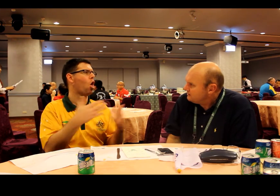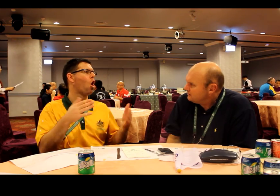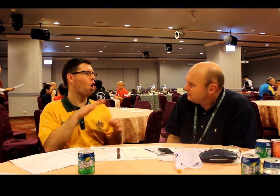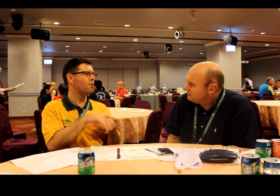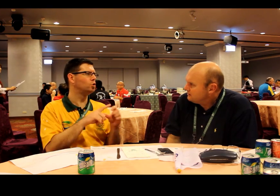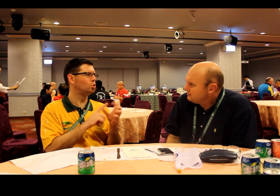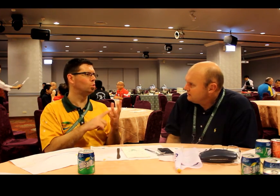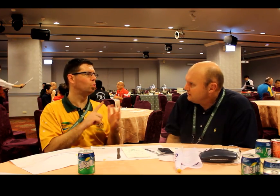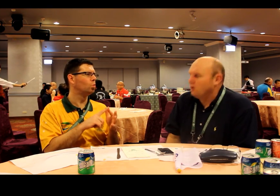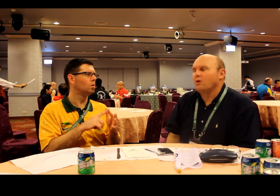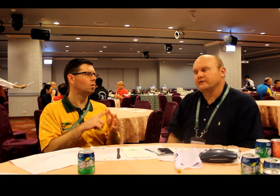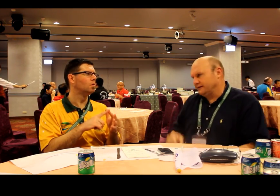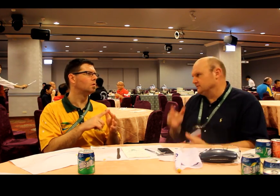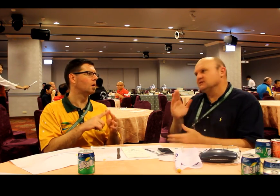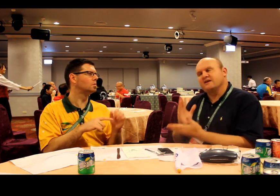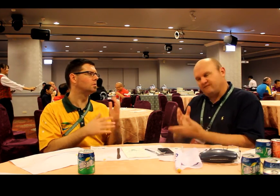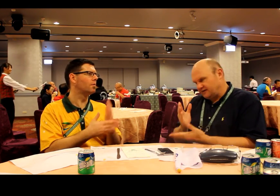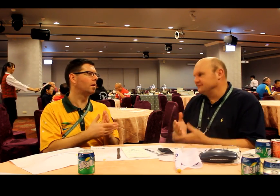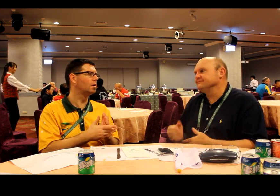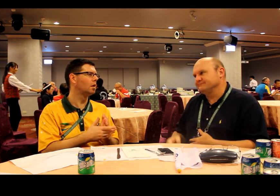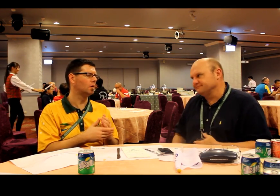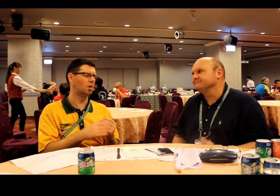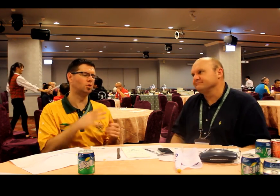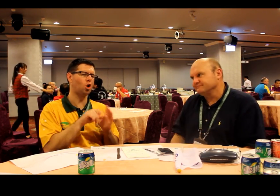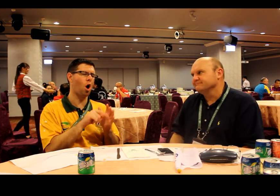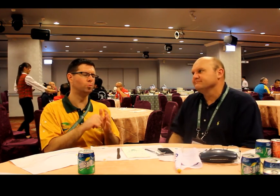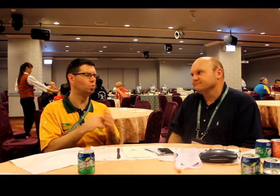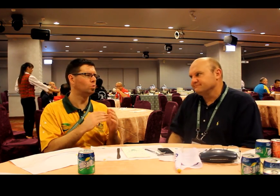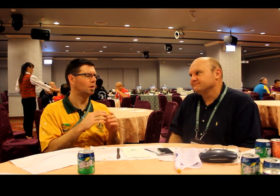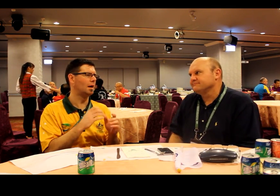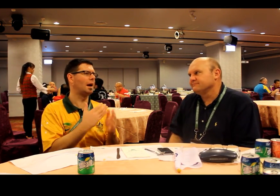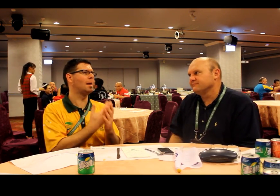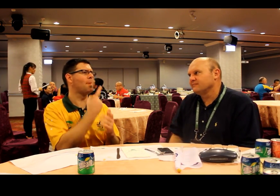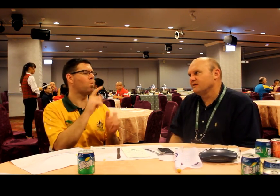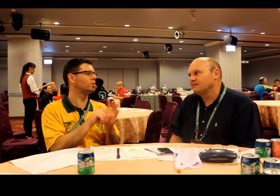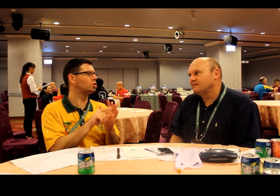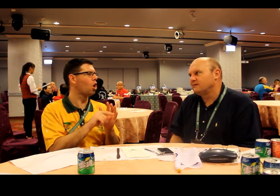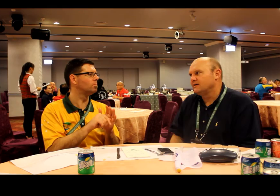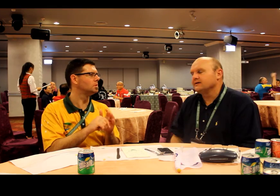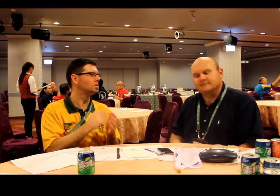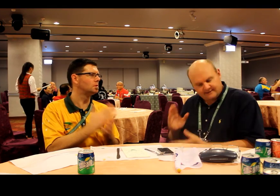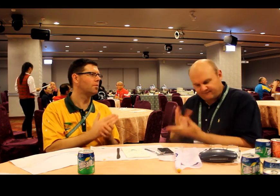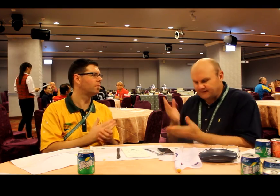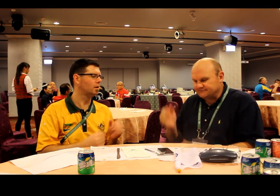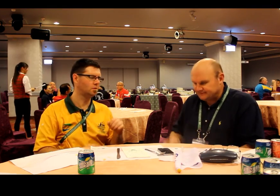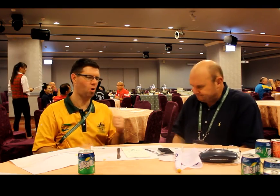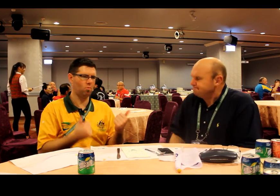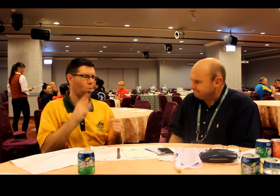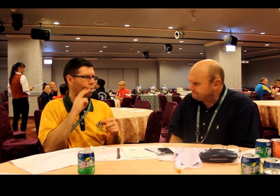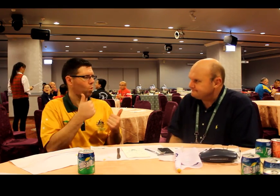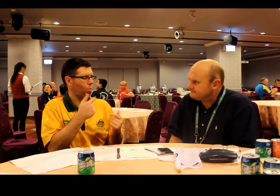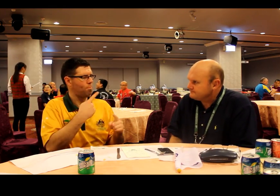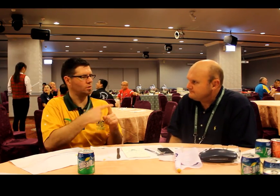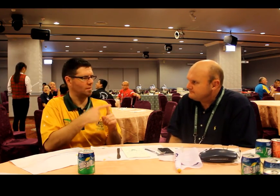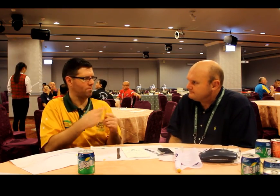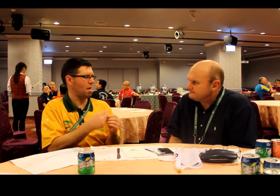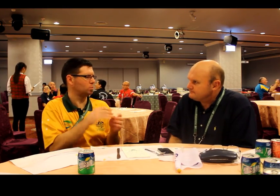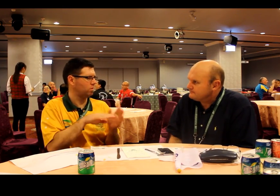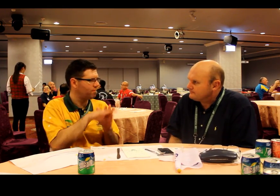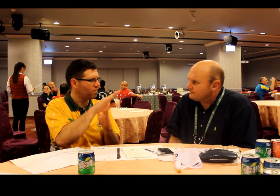around that issue with women on the board. That's certainly long overdue, and it's certainly time for them to keep up with the times. So I do look